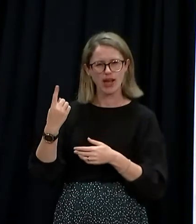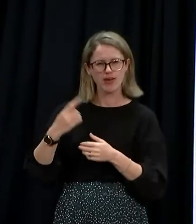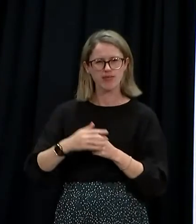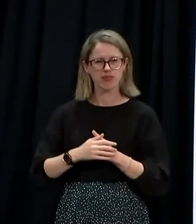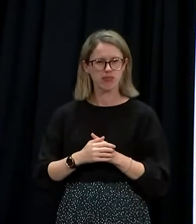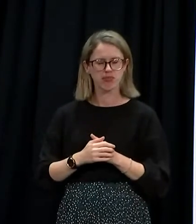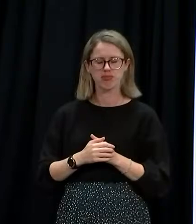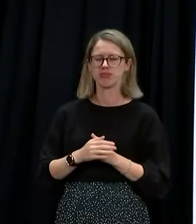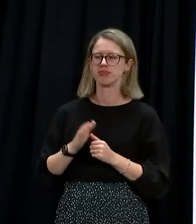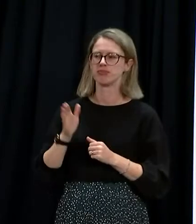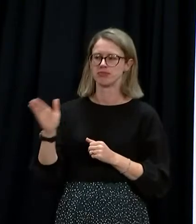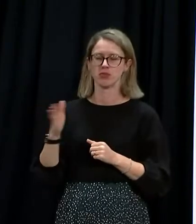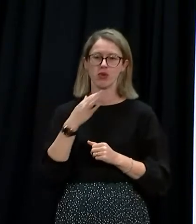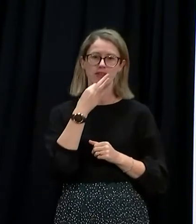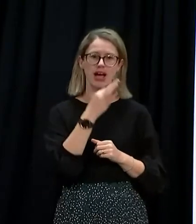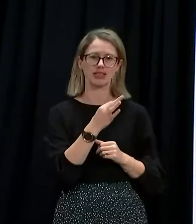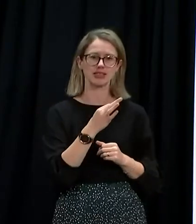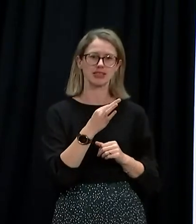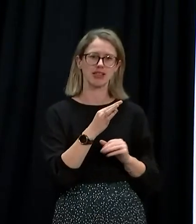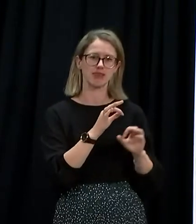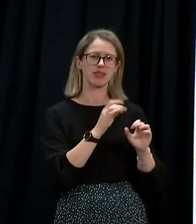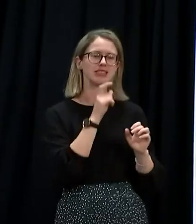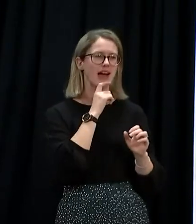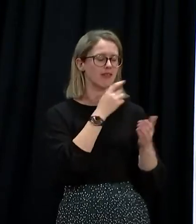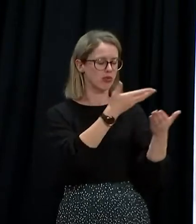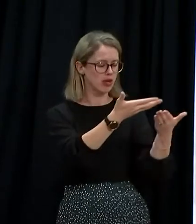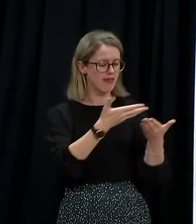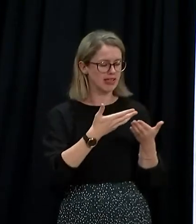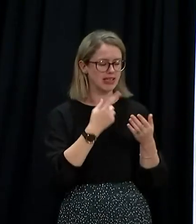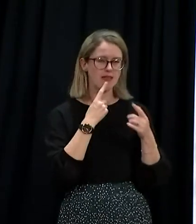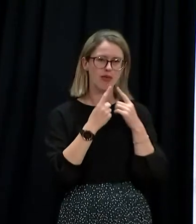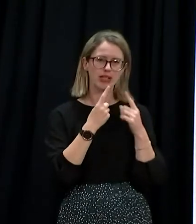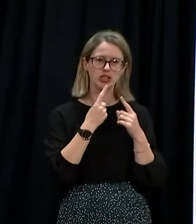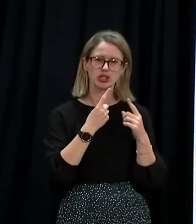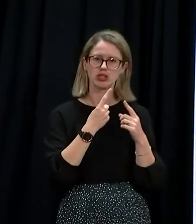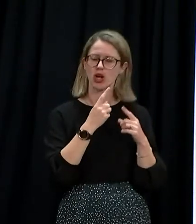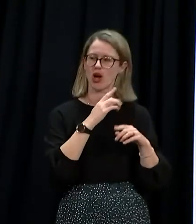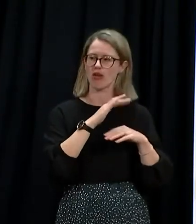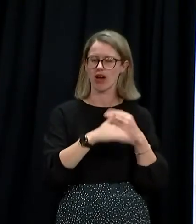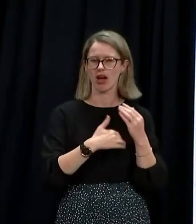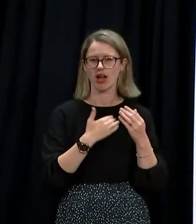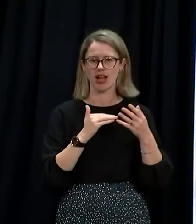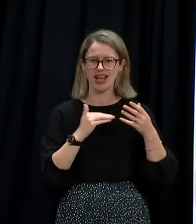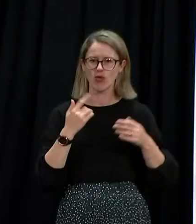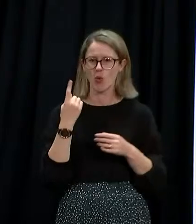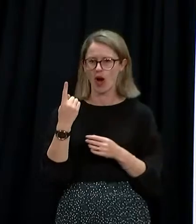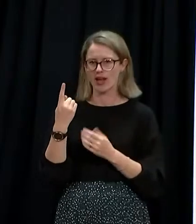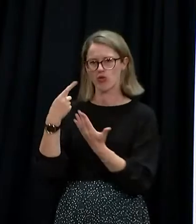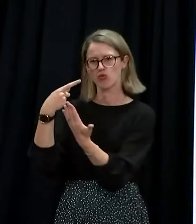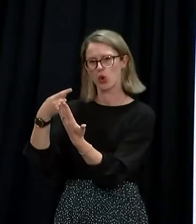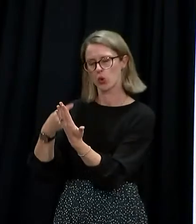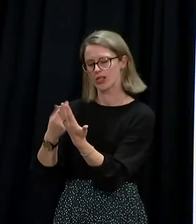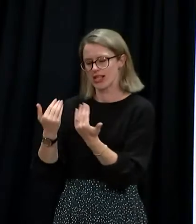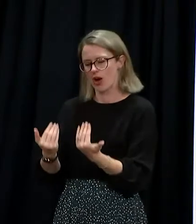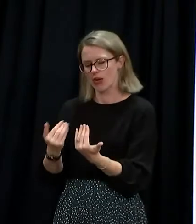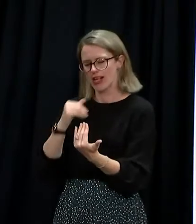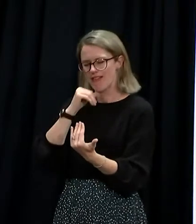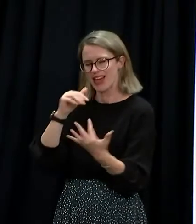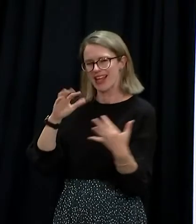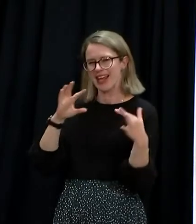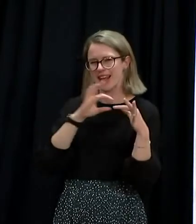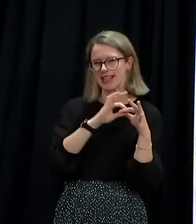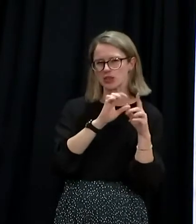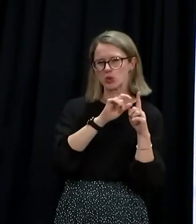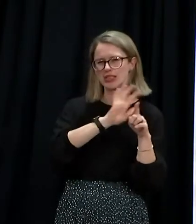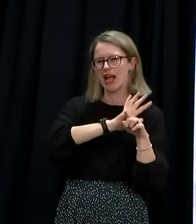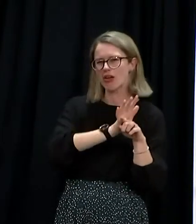our public health officials to make sure that they provide us with their assessment on current level 1 restrictions with a Delta lens.